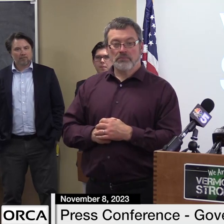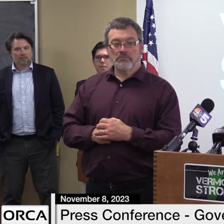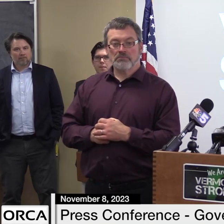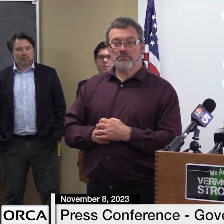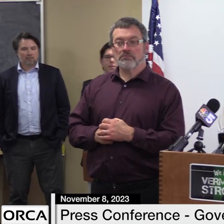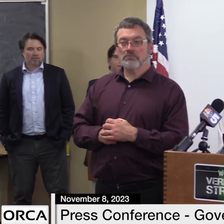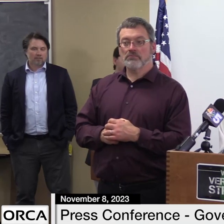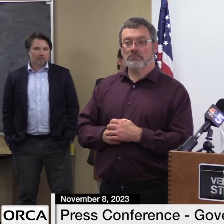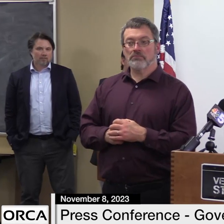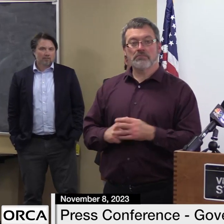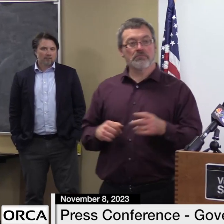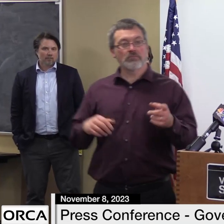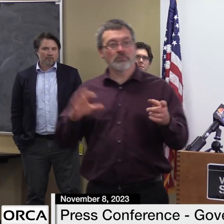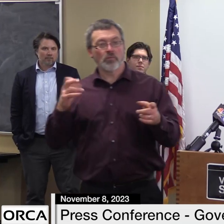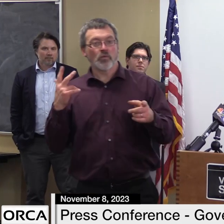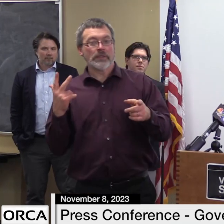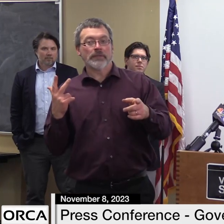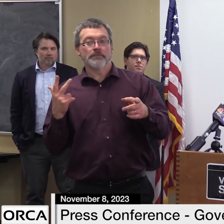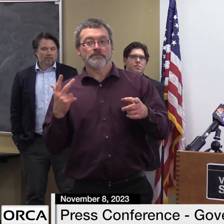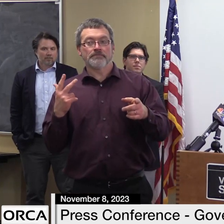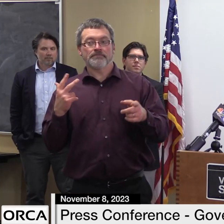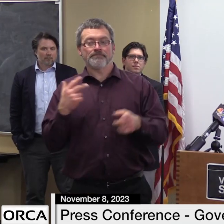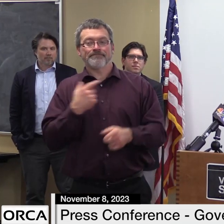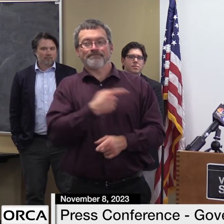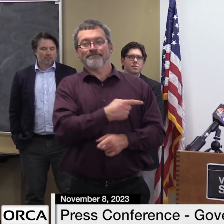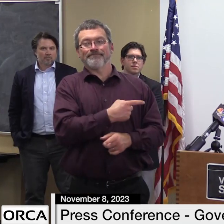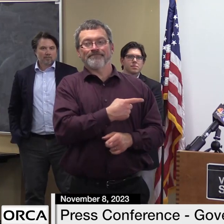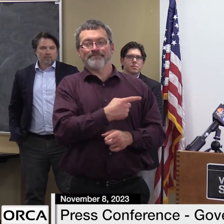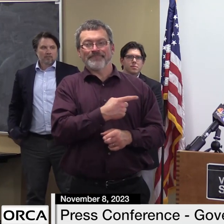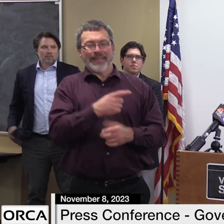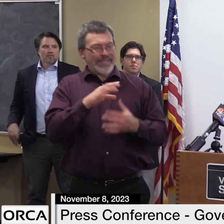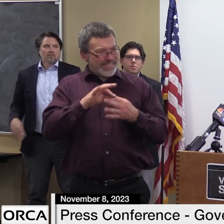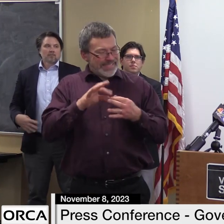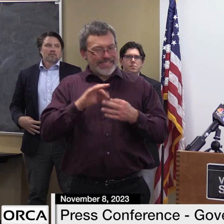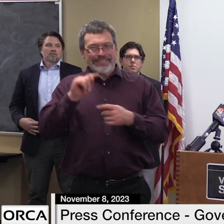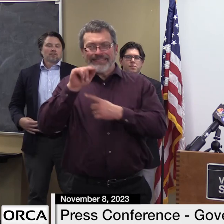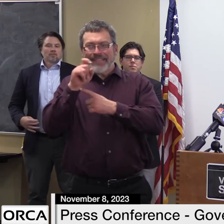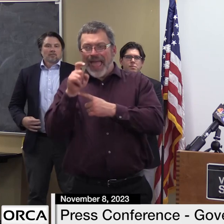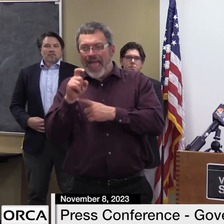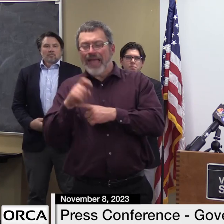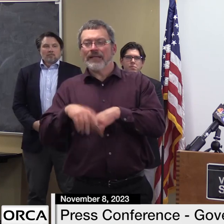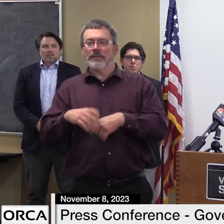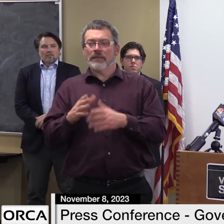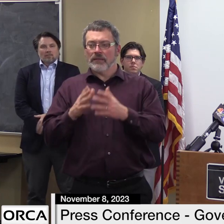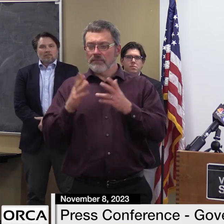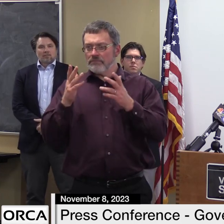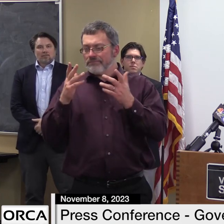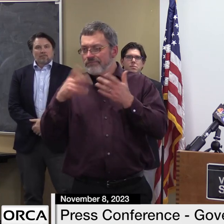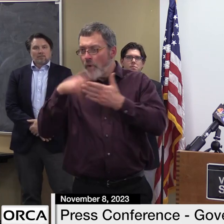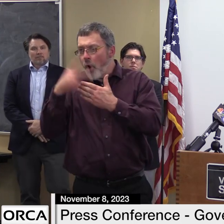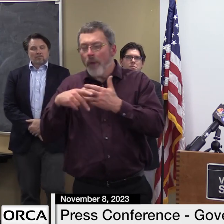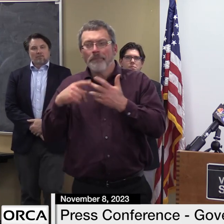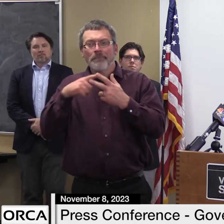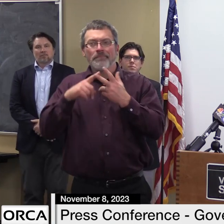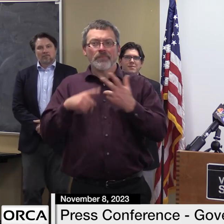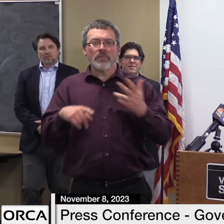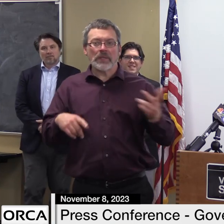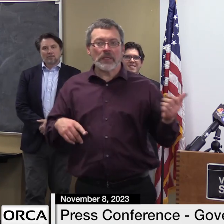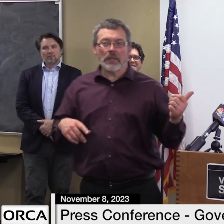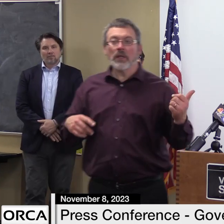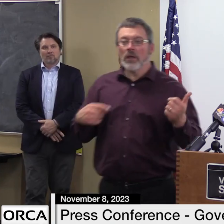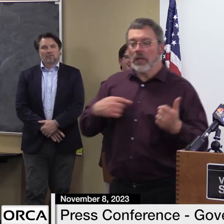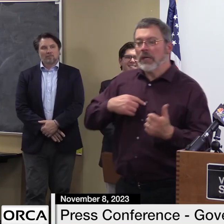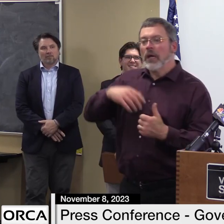Governor, you mentioned taxes or tax proposals could be on the table next will session.